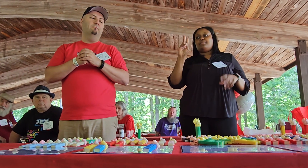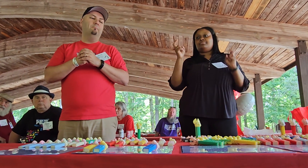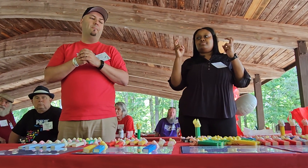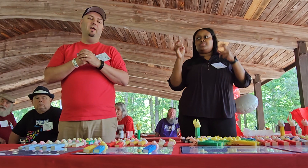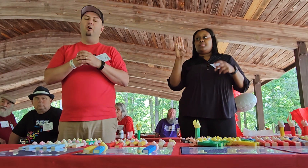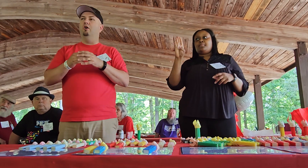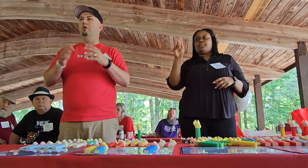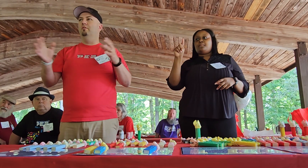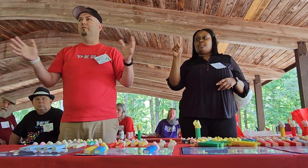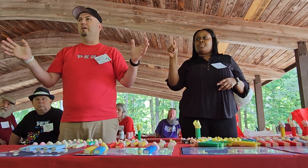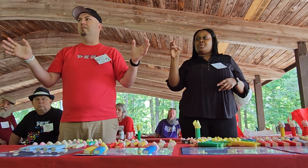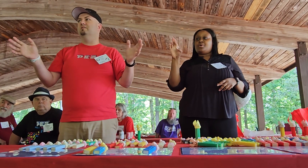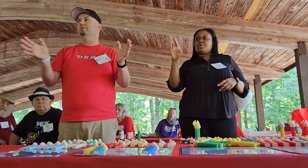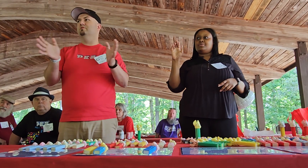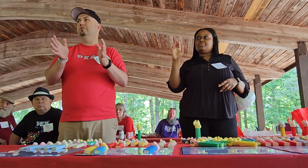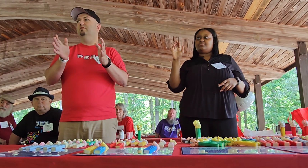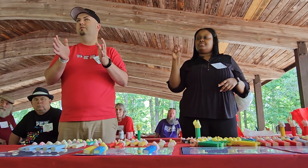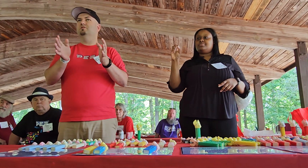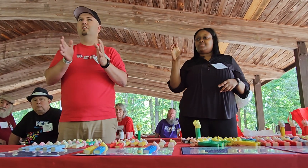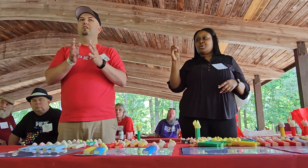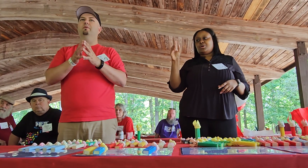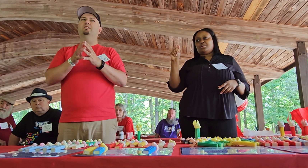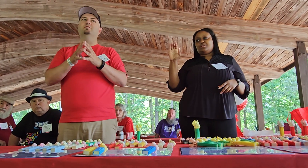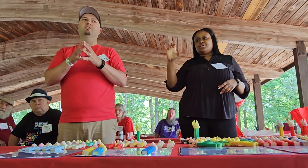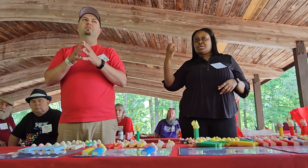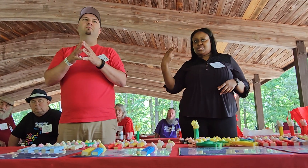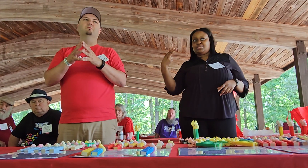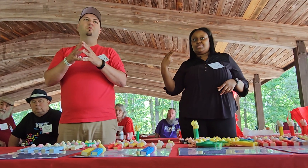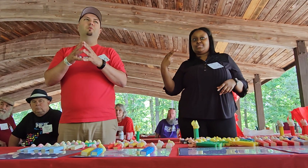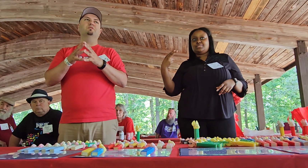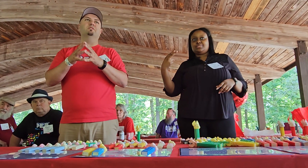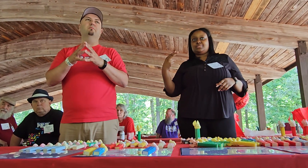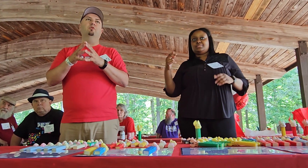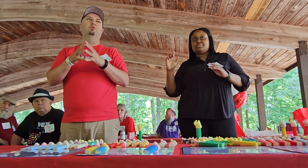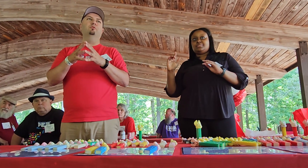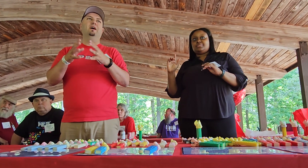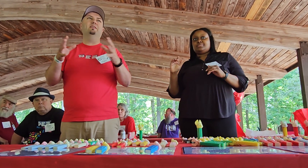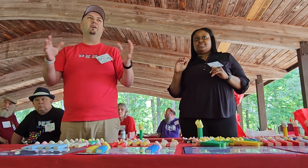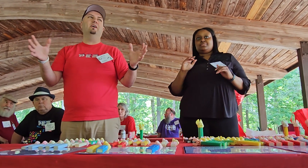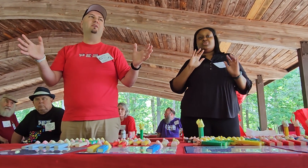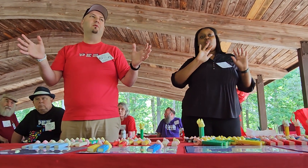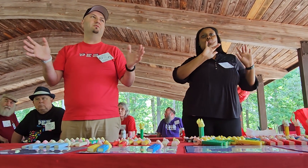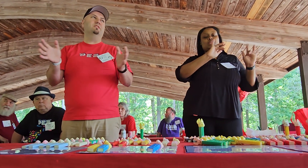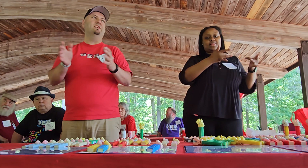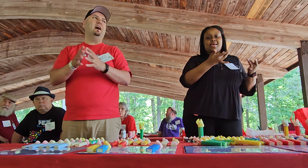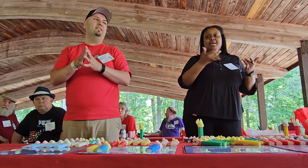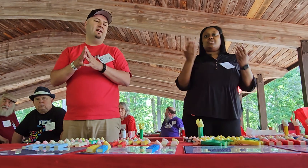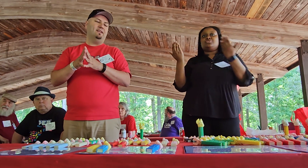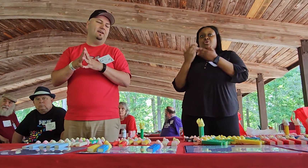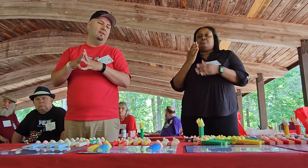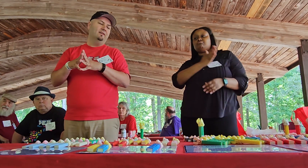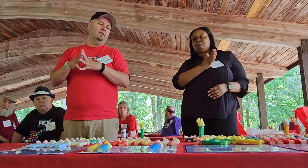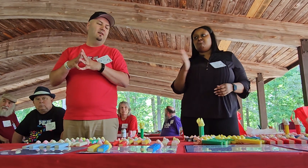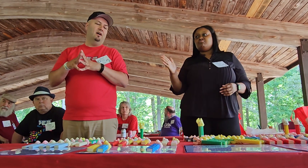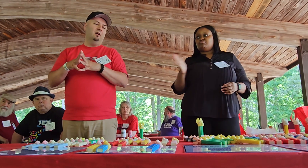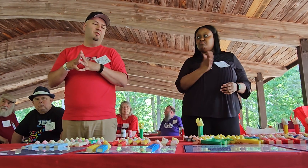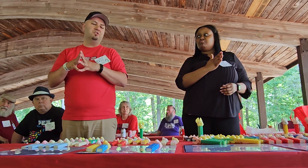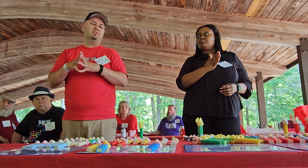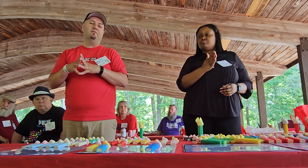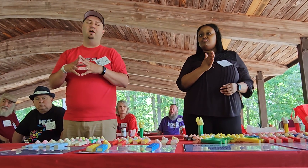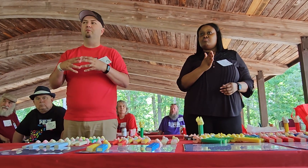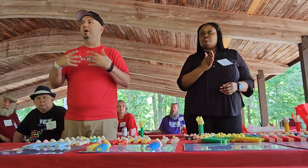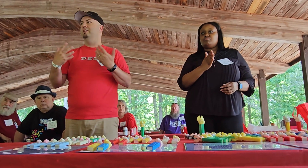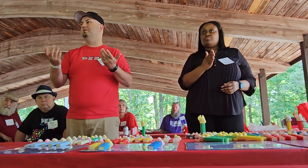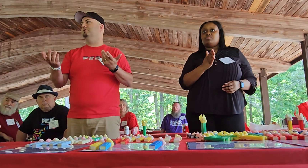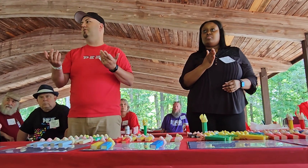colors. And all the variants in between, just kind of meant on what was in the mold that day, what was in the dye that day, which